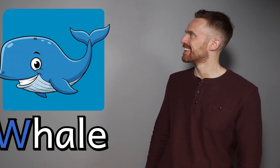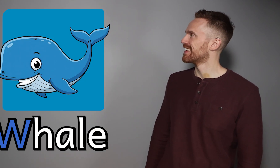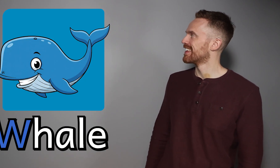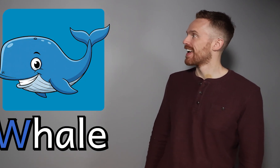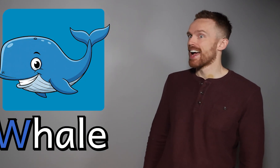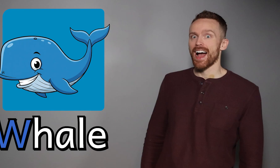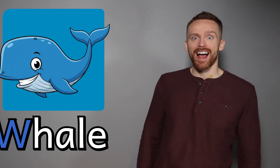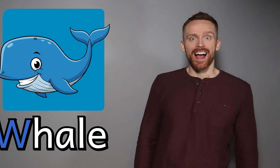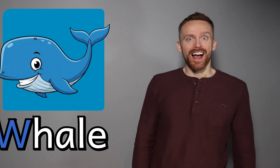Whale.